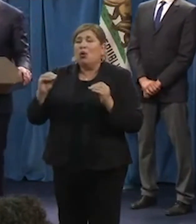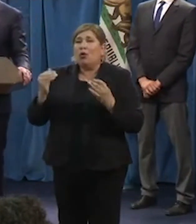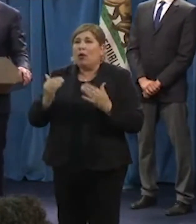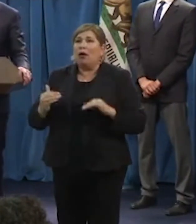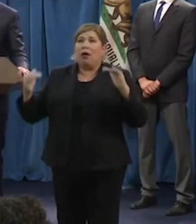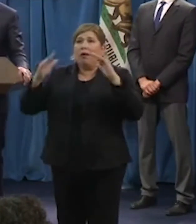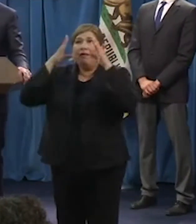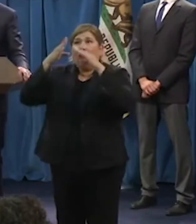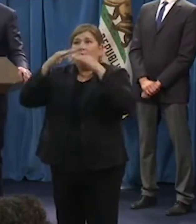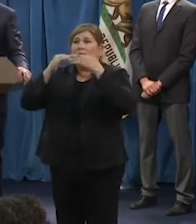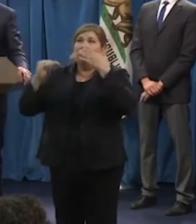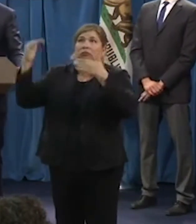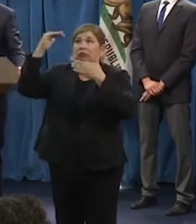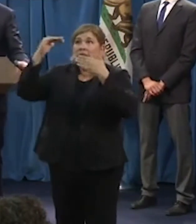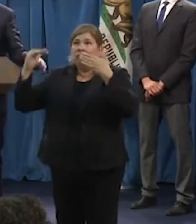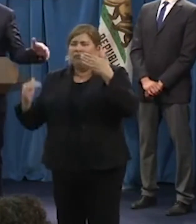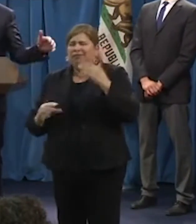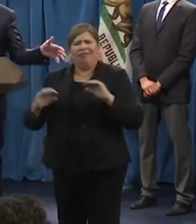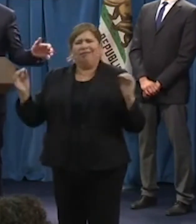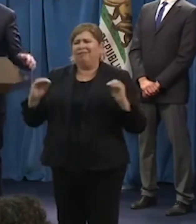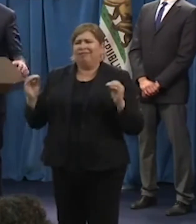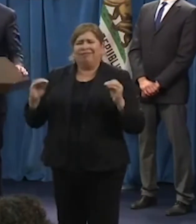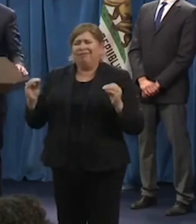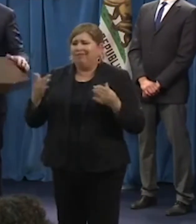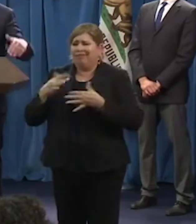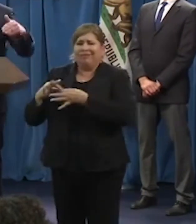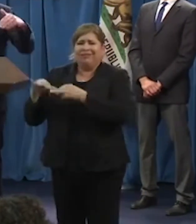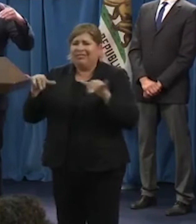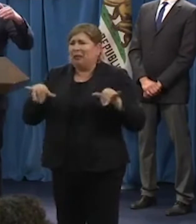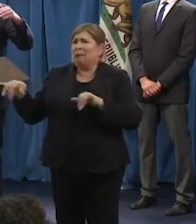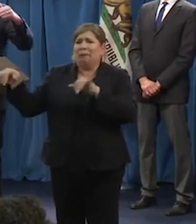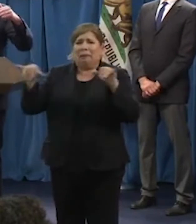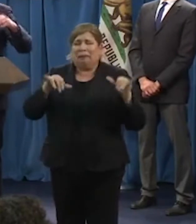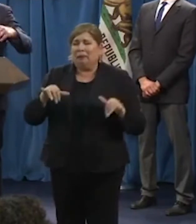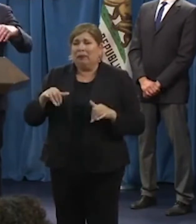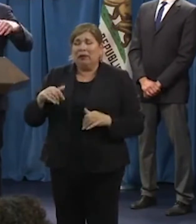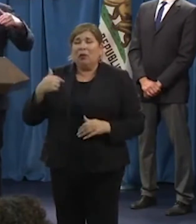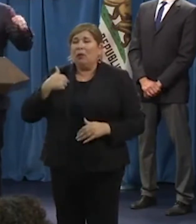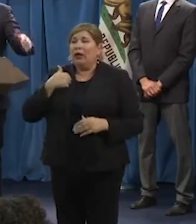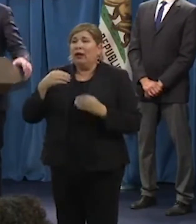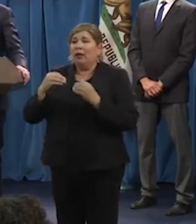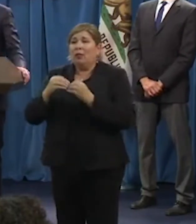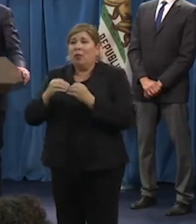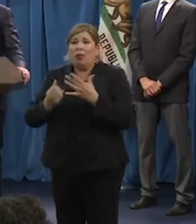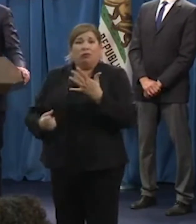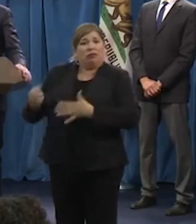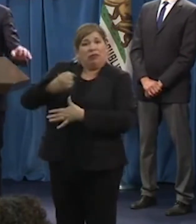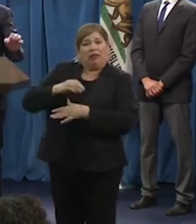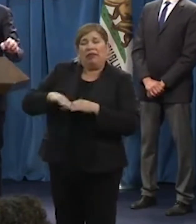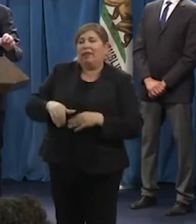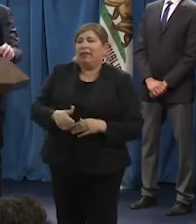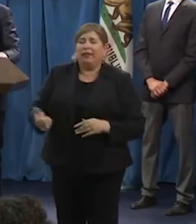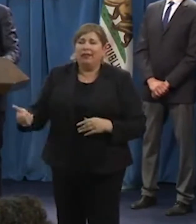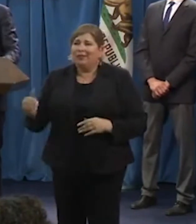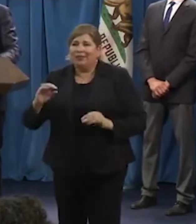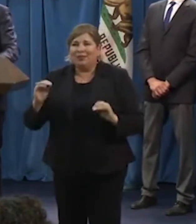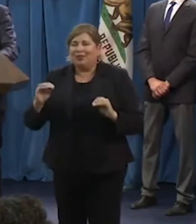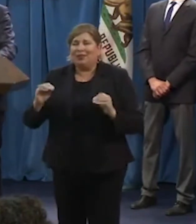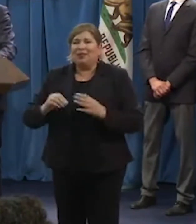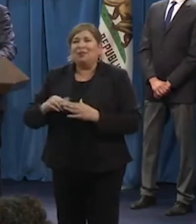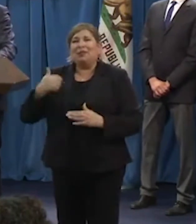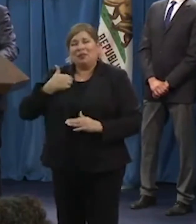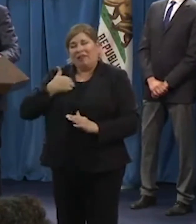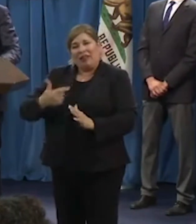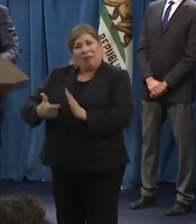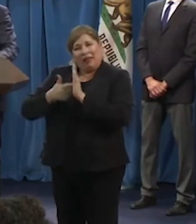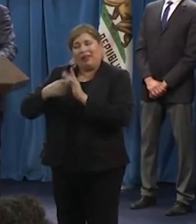here. There is no protocol that puts any of us above anybody else. We have a mandate to the people of